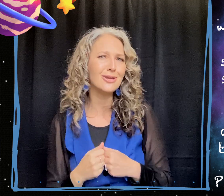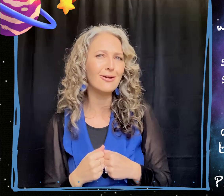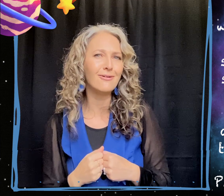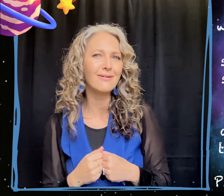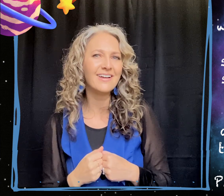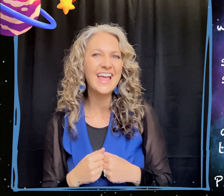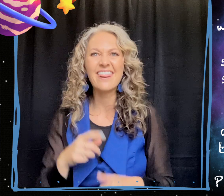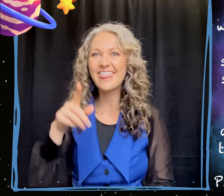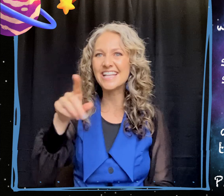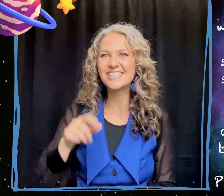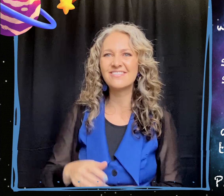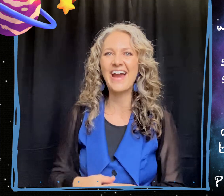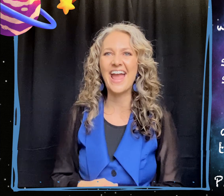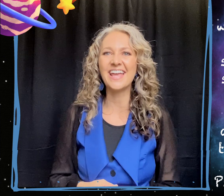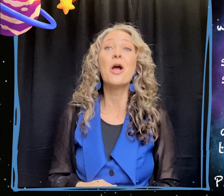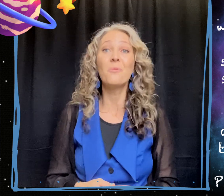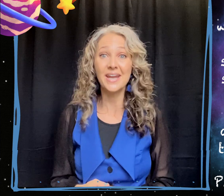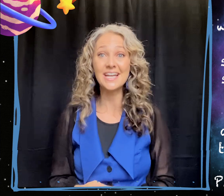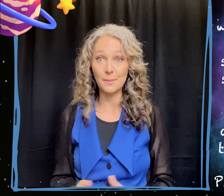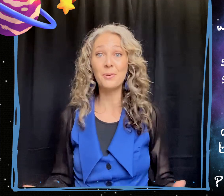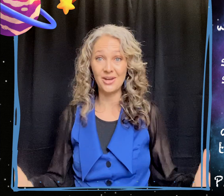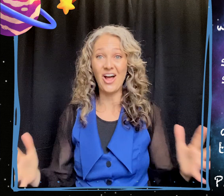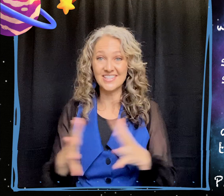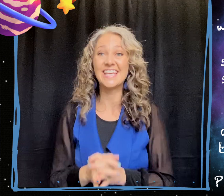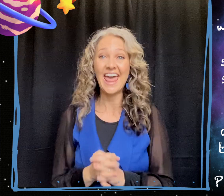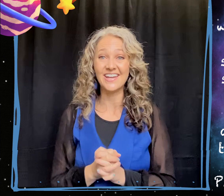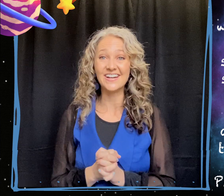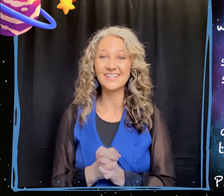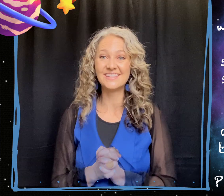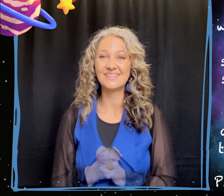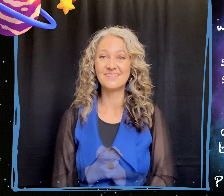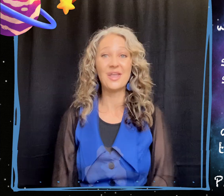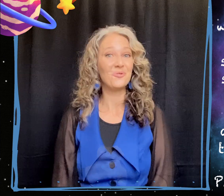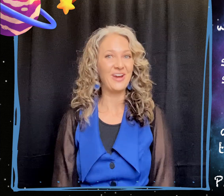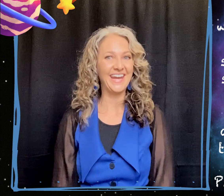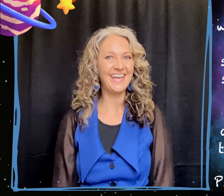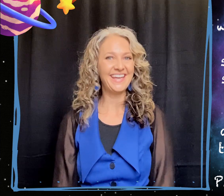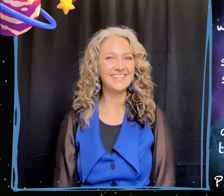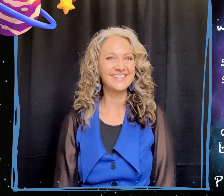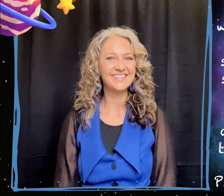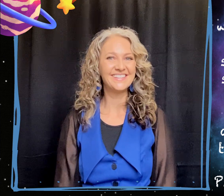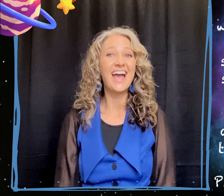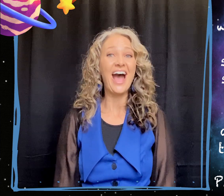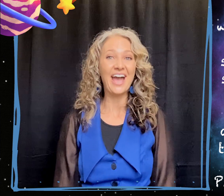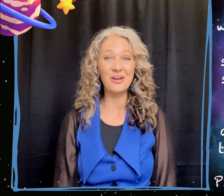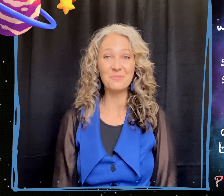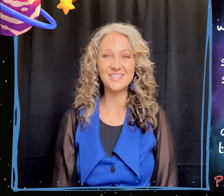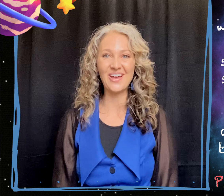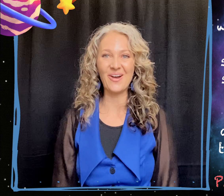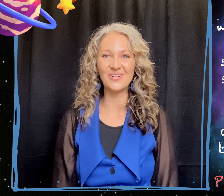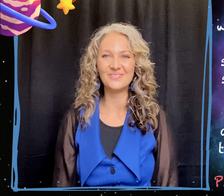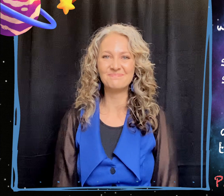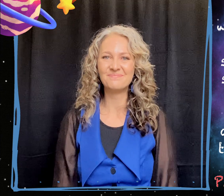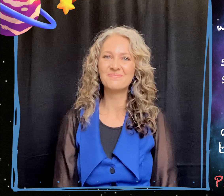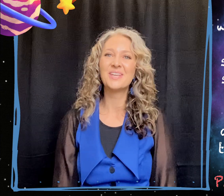do? That's right. We need to put it all together. Ready? I hope so. So,